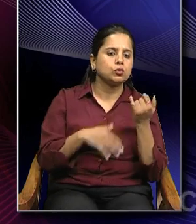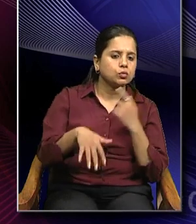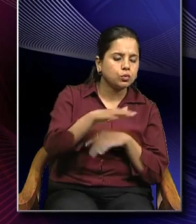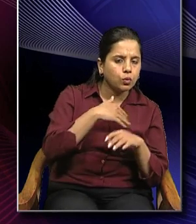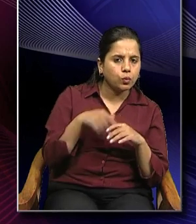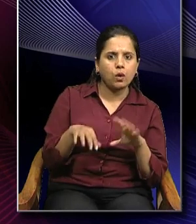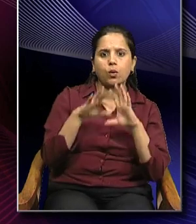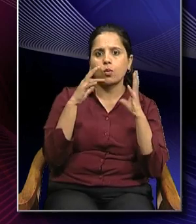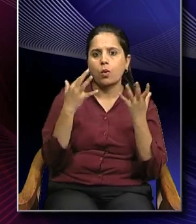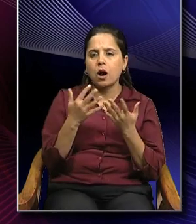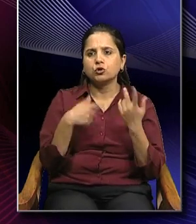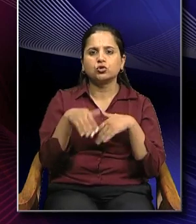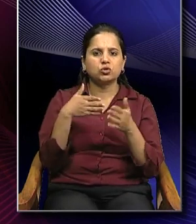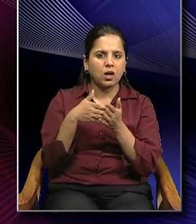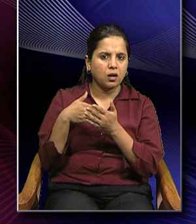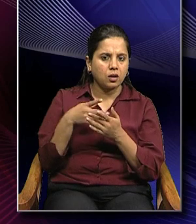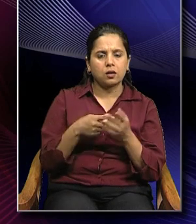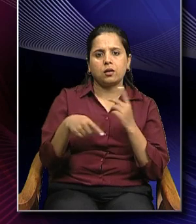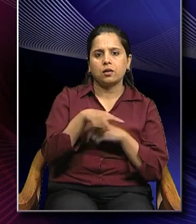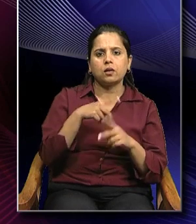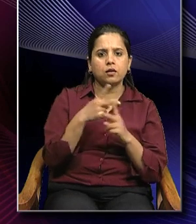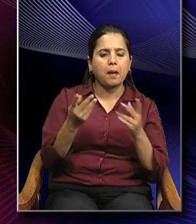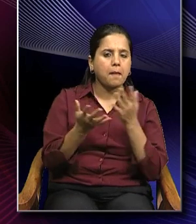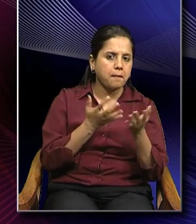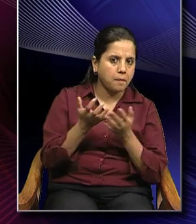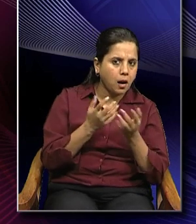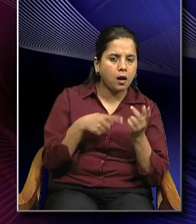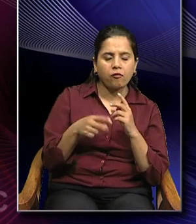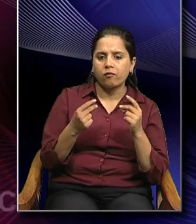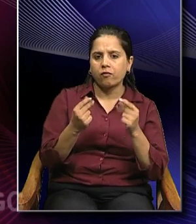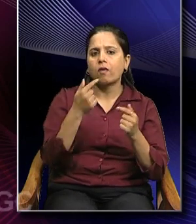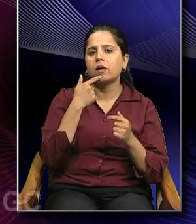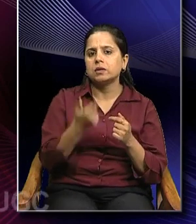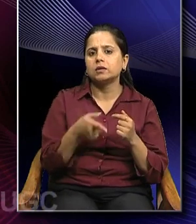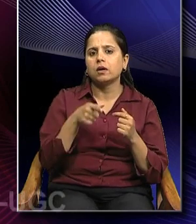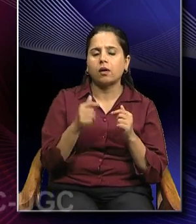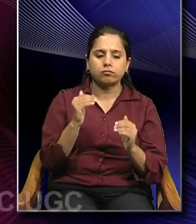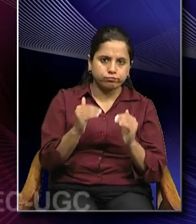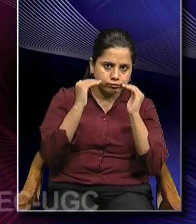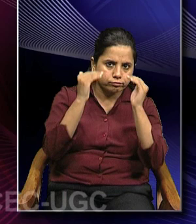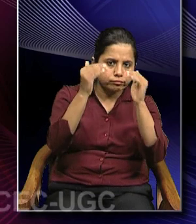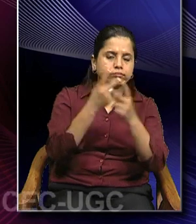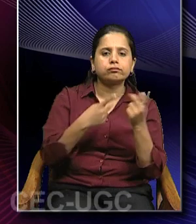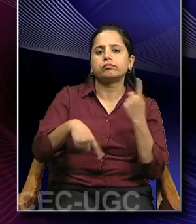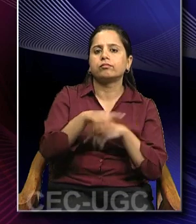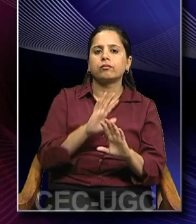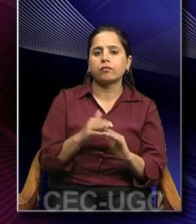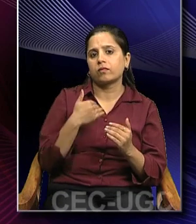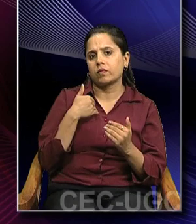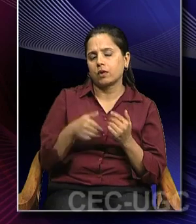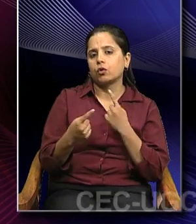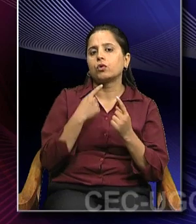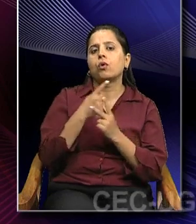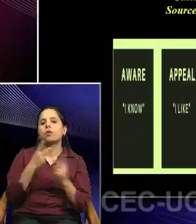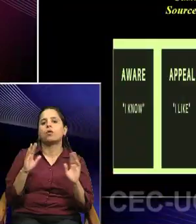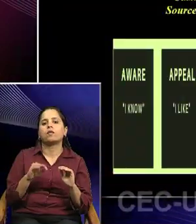extreme worldwide challenge, other kinds of purchasers, and quick advancements and innovations. So, we have been talking